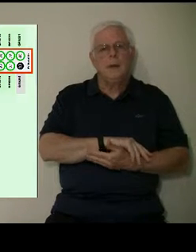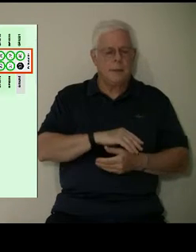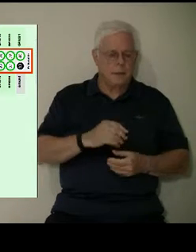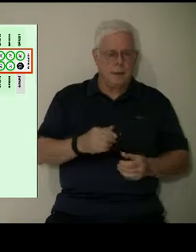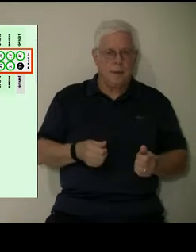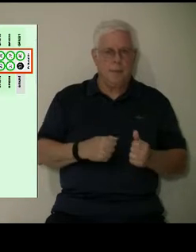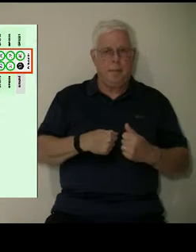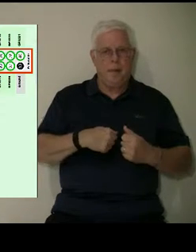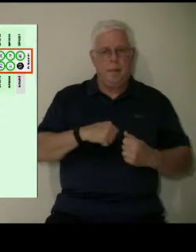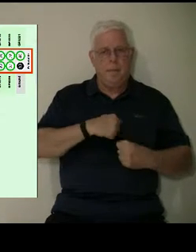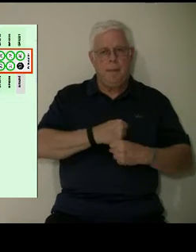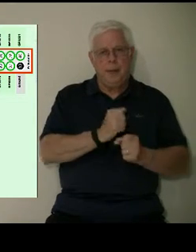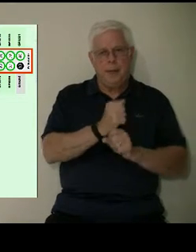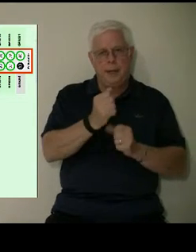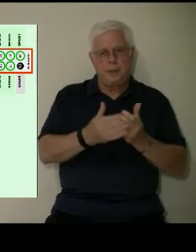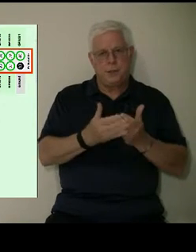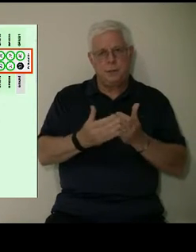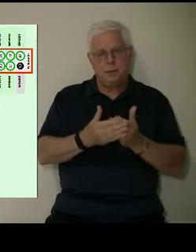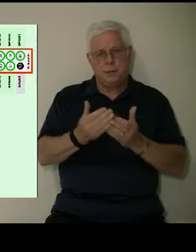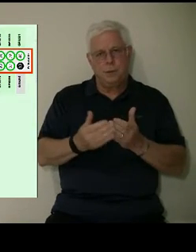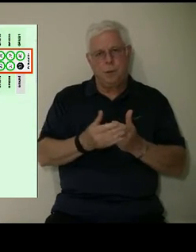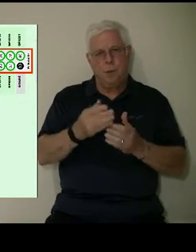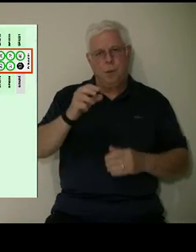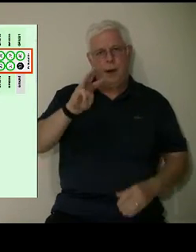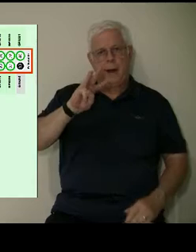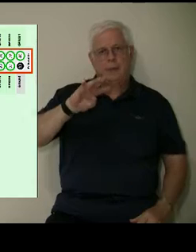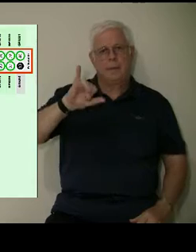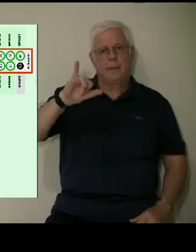and make it easier to wire.